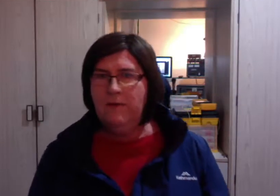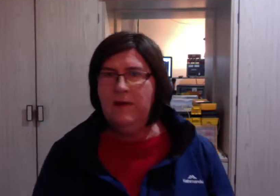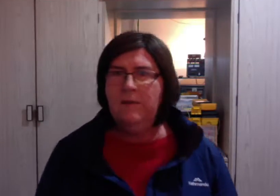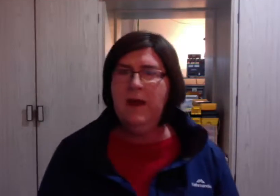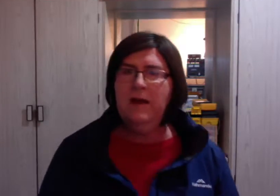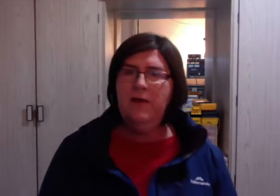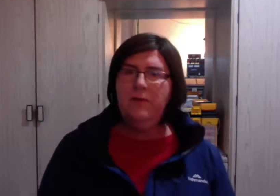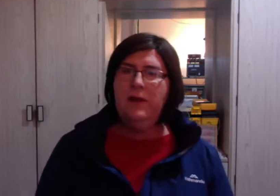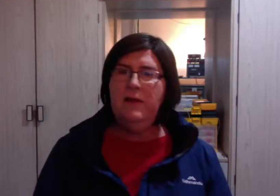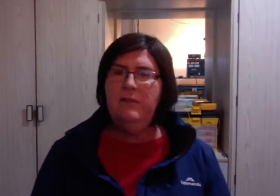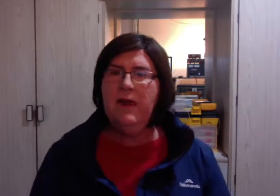let them down. And I said, well,